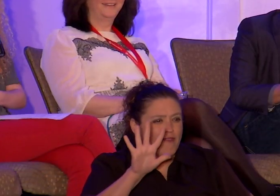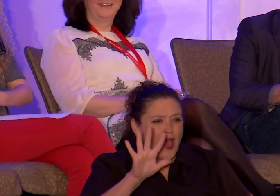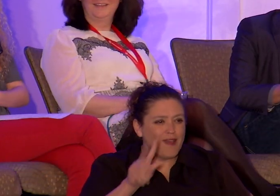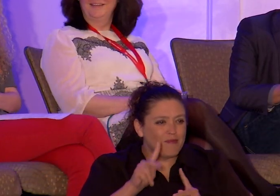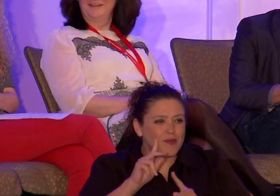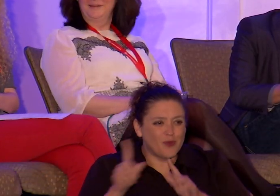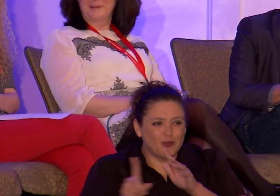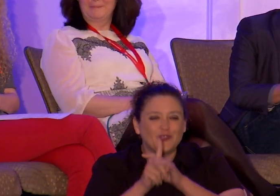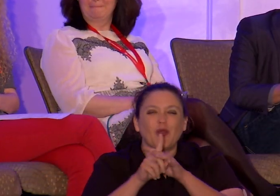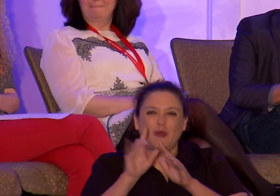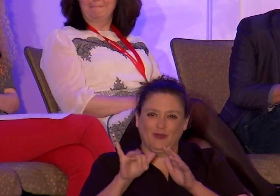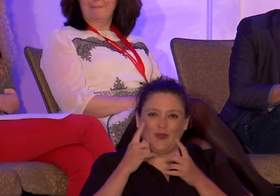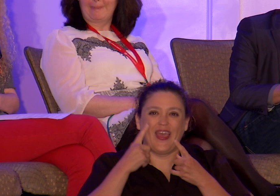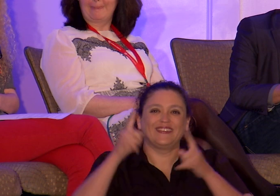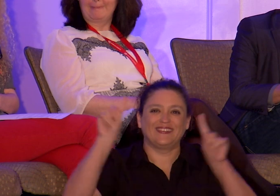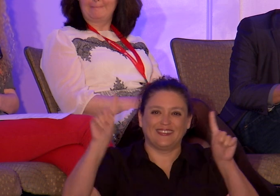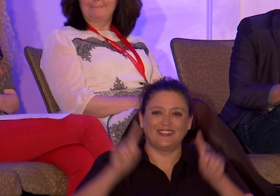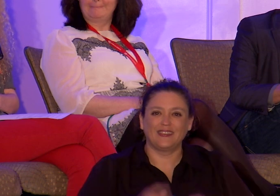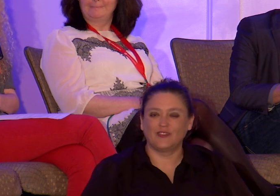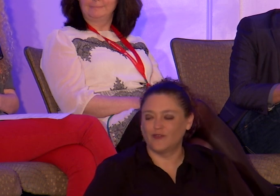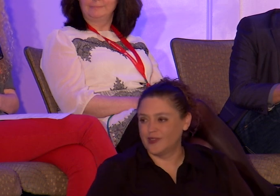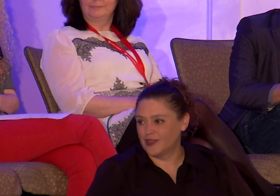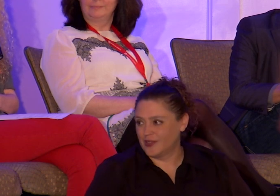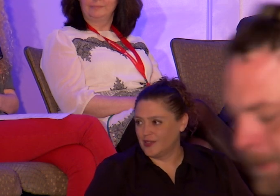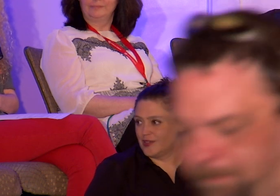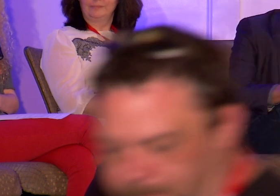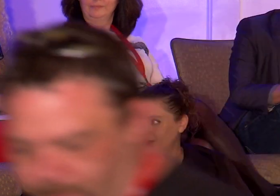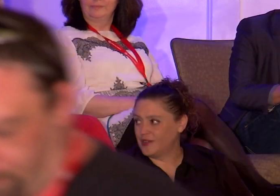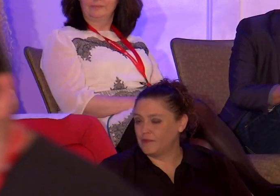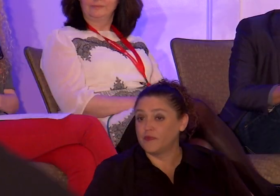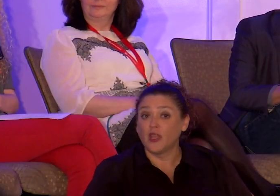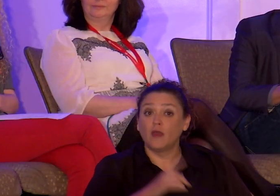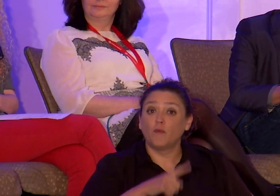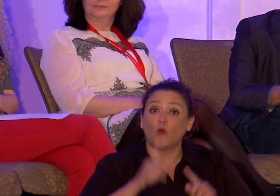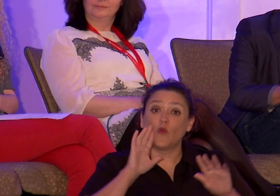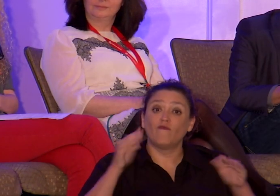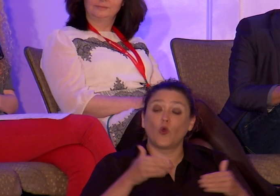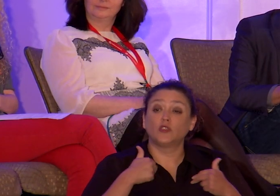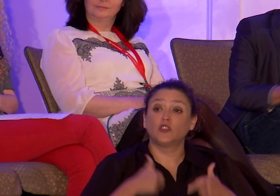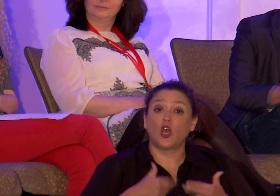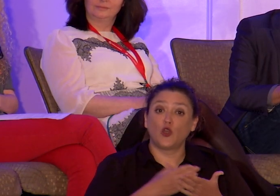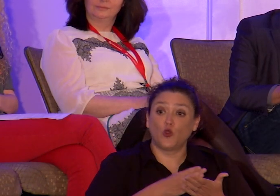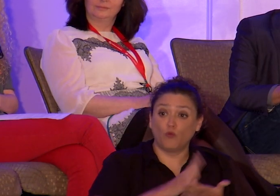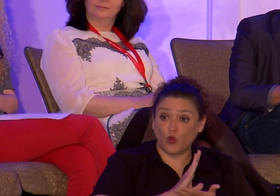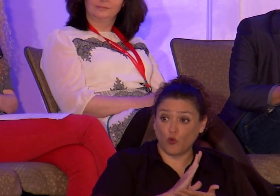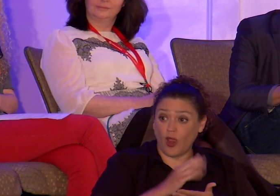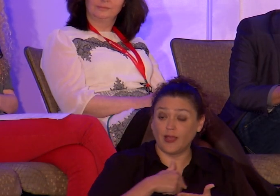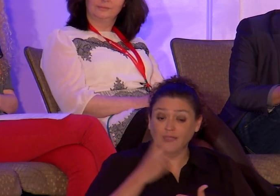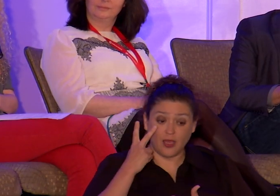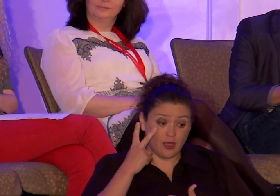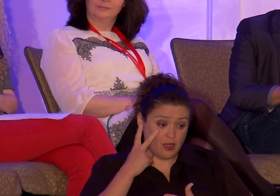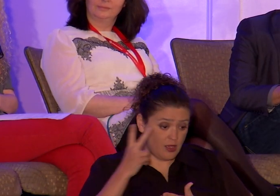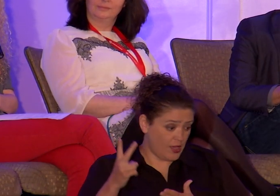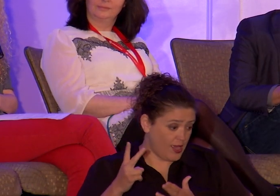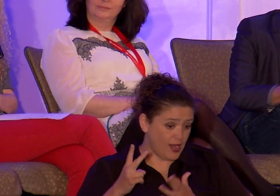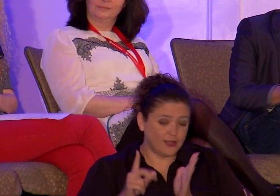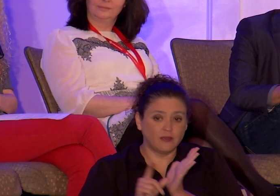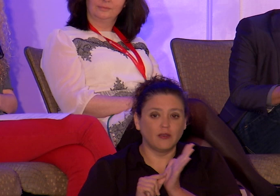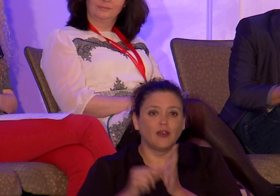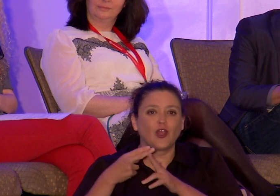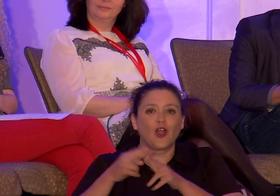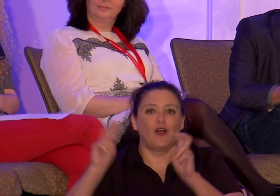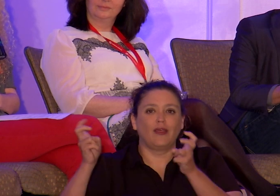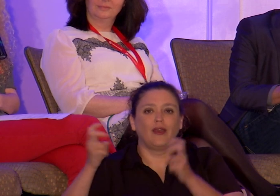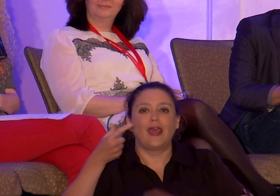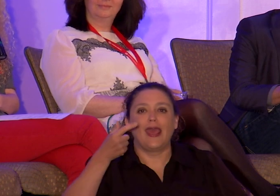The theme of the conference was education, science, and human rights, and I saw the press covering it, called it the gay